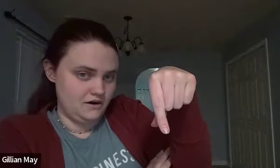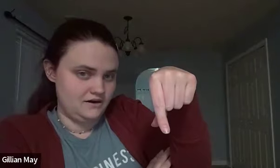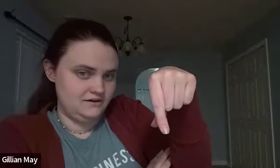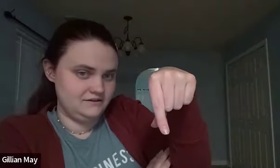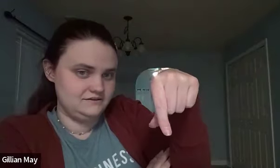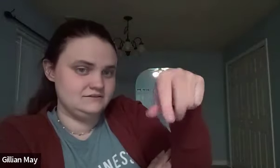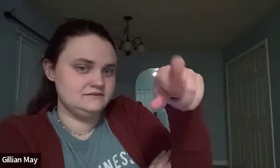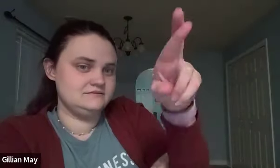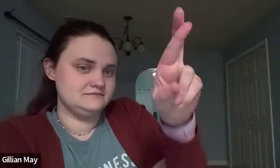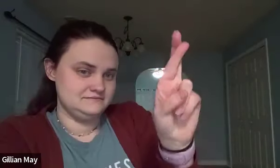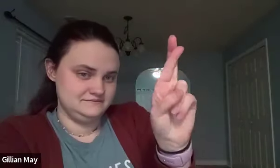R,